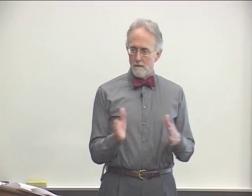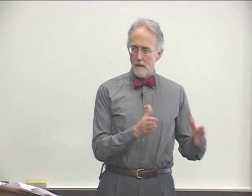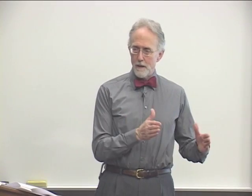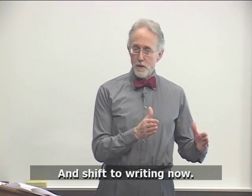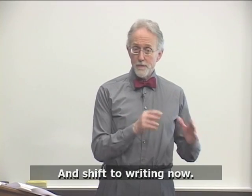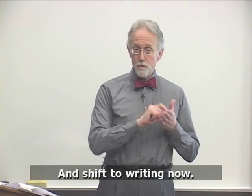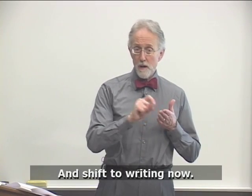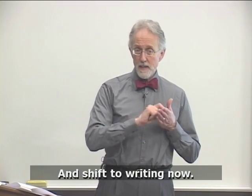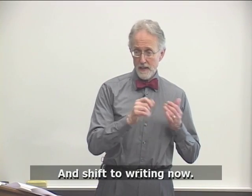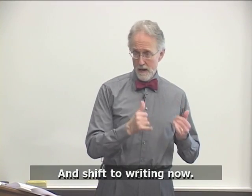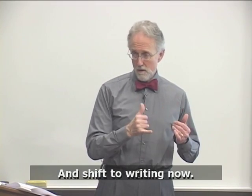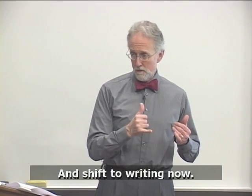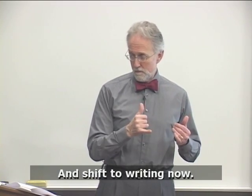And shift to writing now.